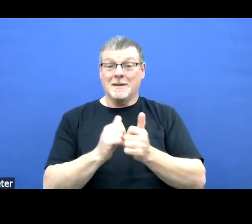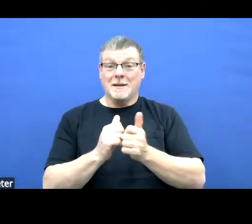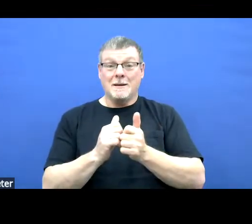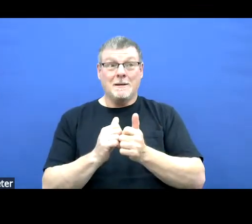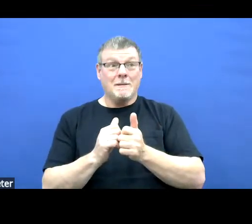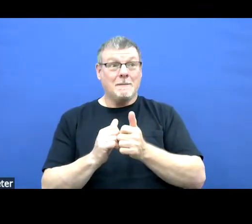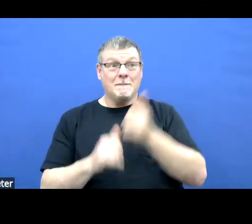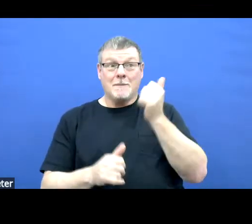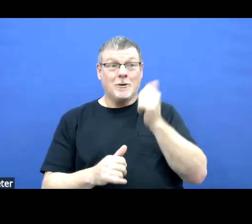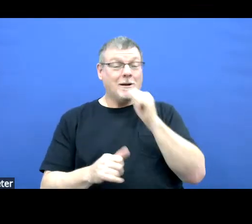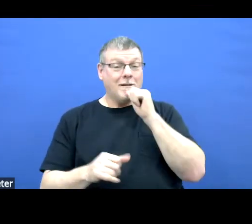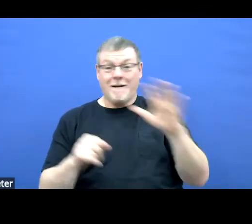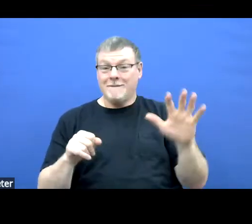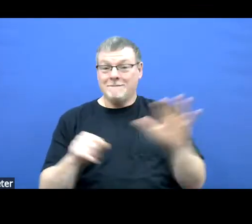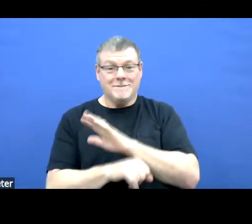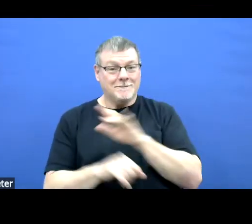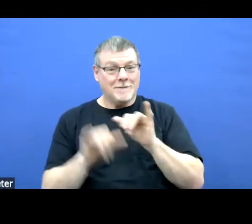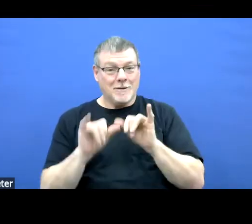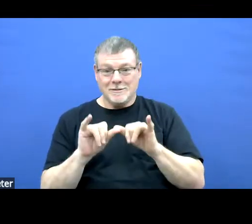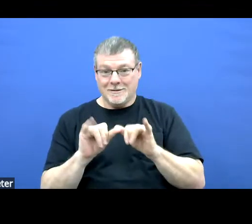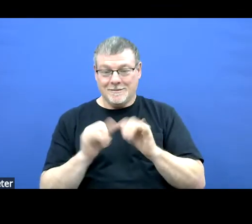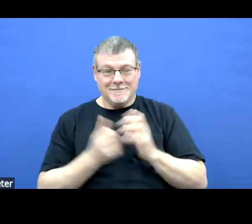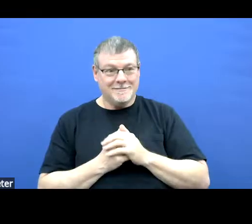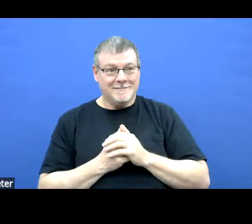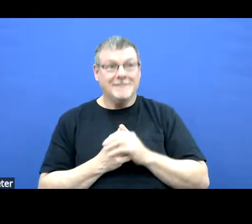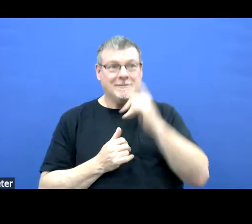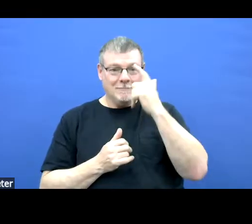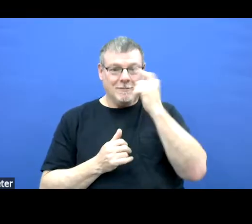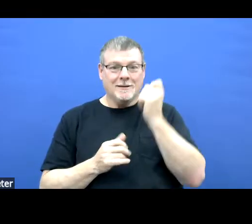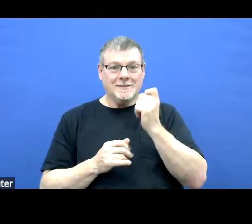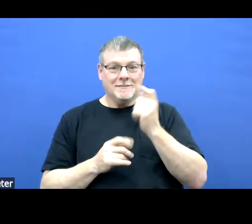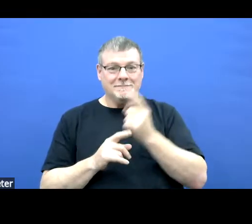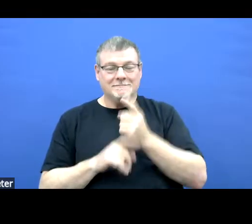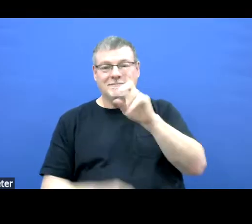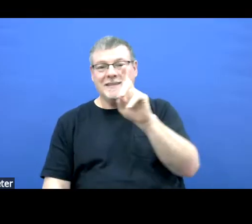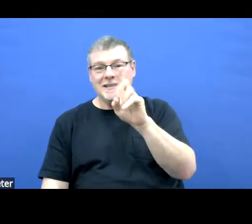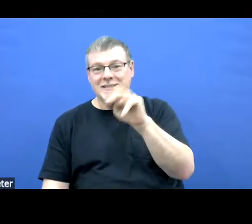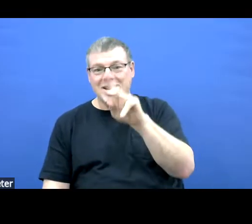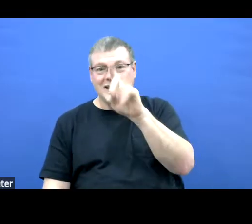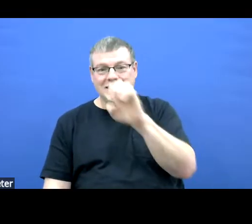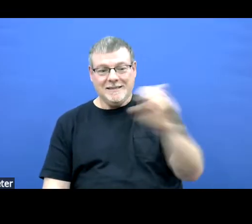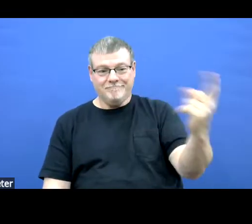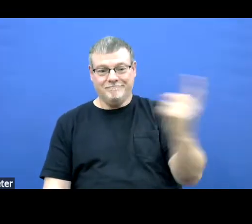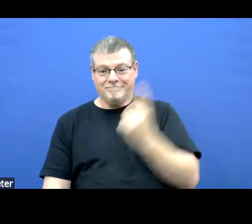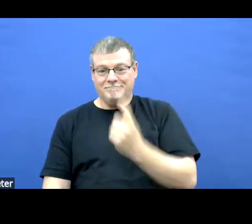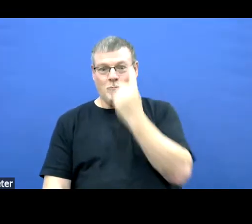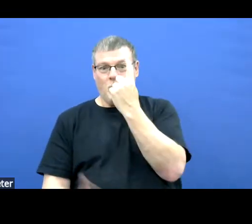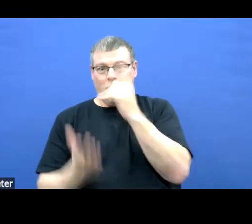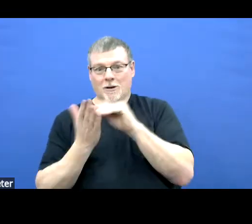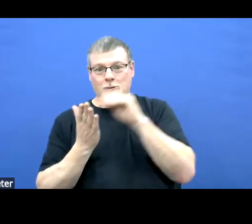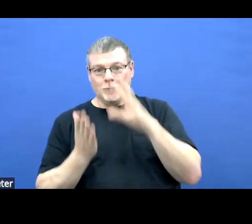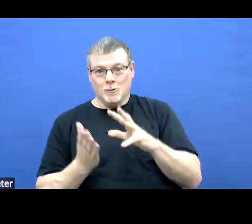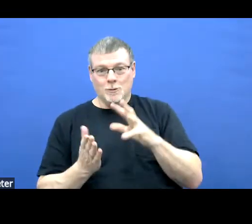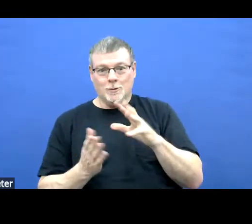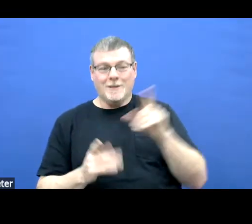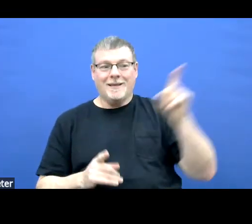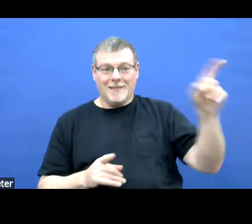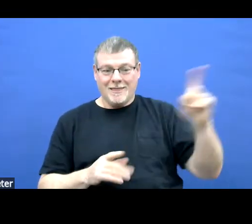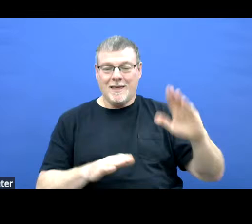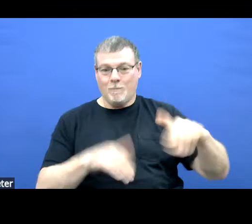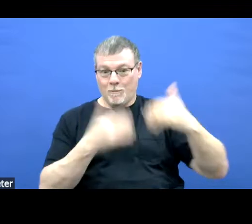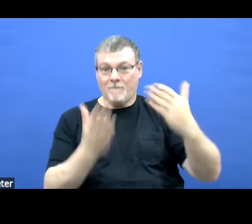not full-size buses. No. Because if you're coming Dundee, send us 1 student, they have to provide